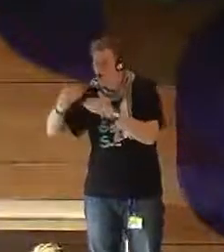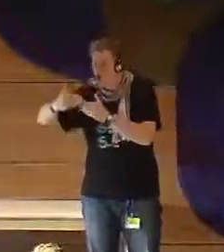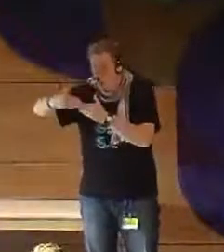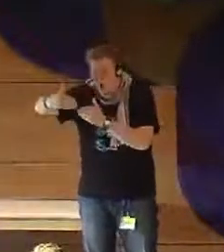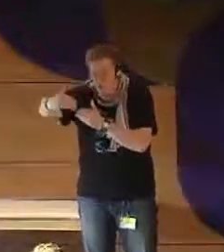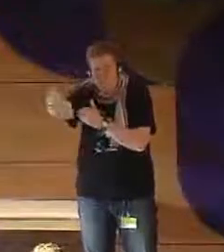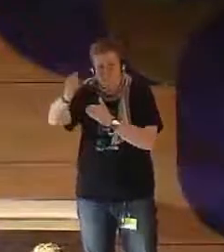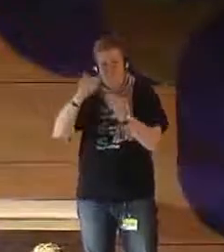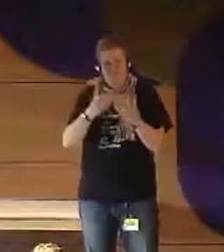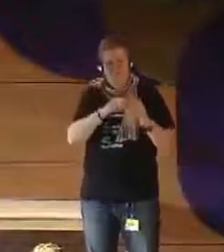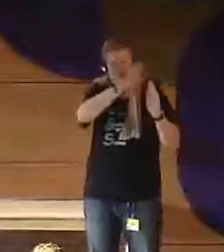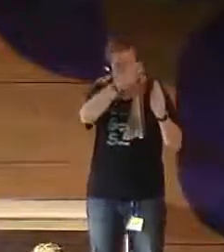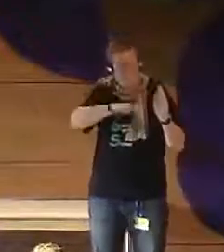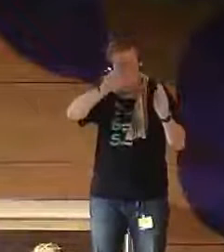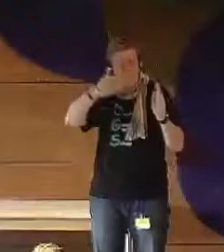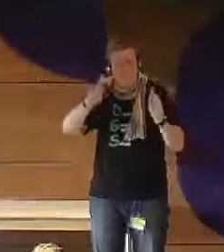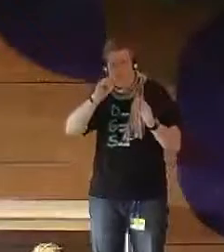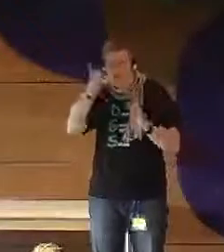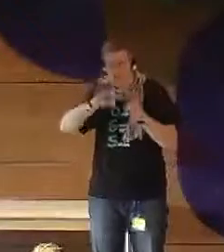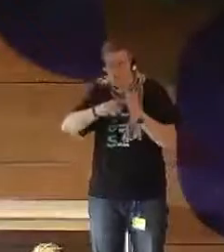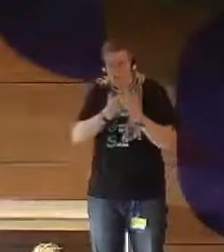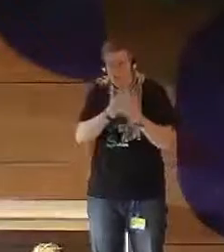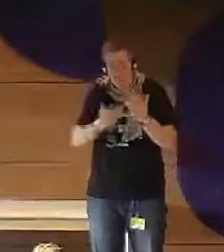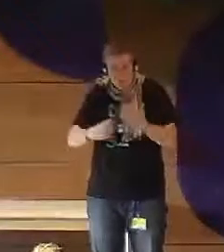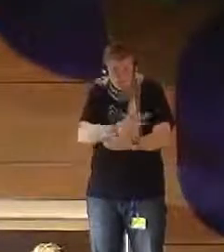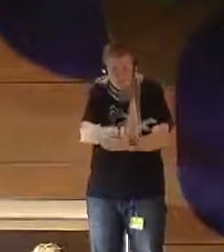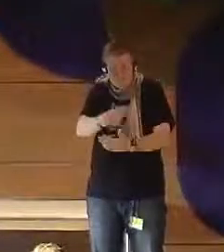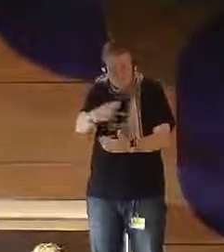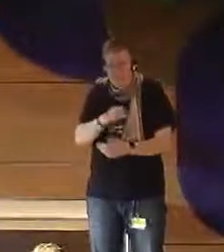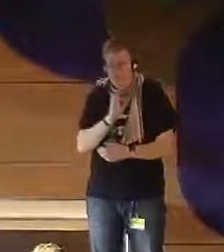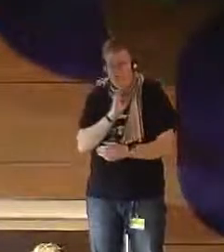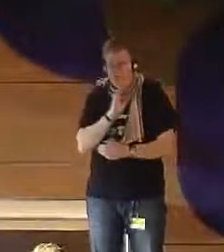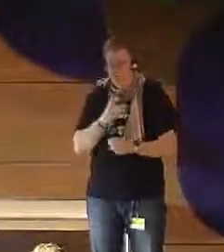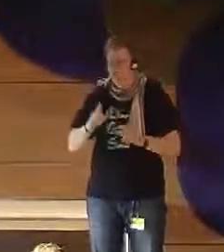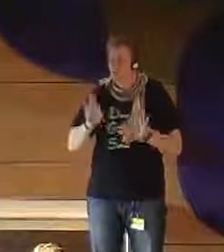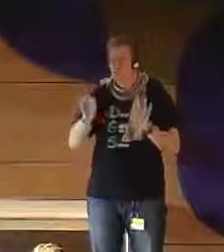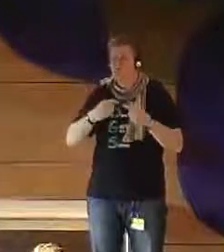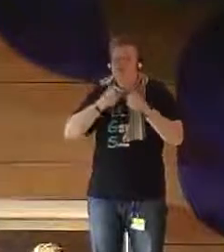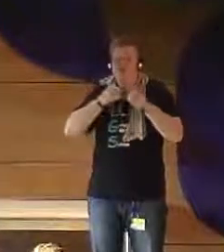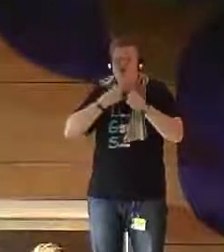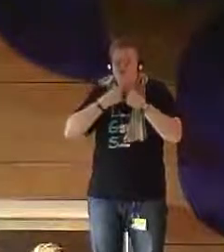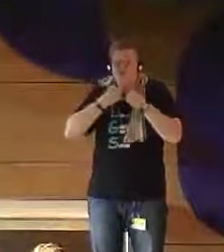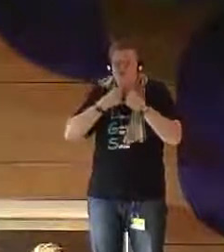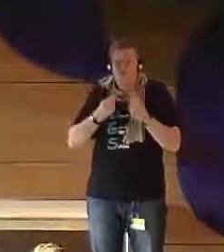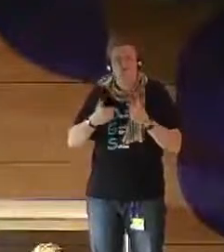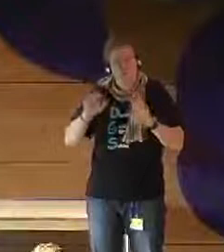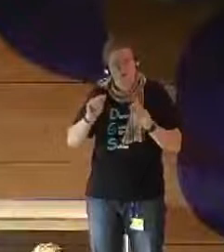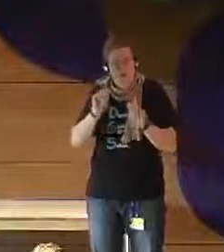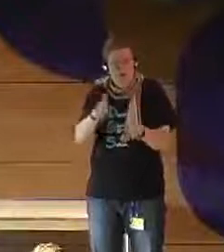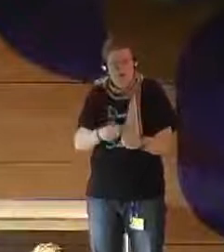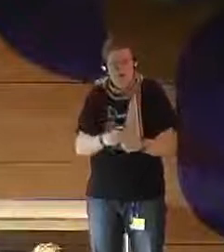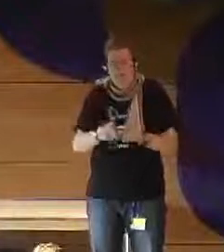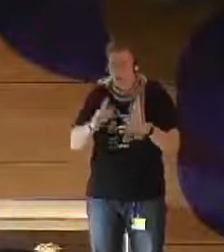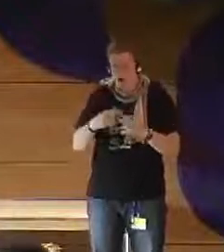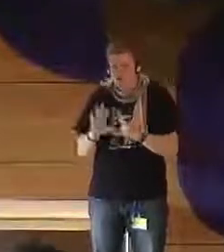good for things like thyroid, but it may not help. So what you often end up doing is doing stimulation tests,